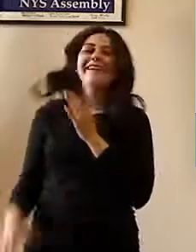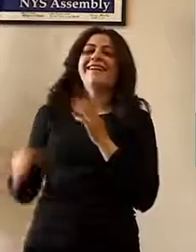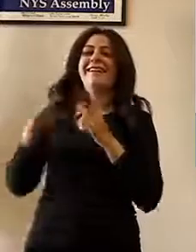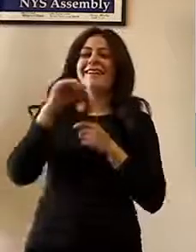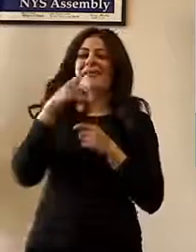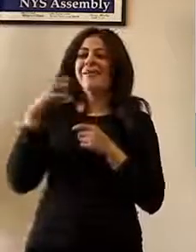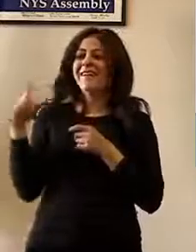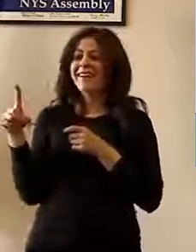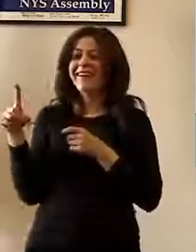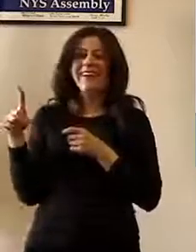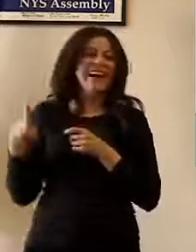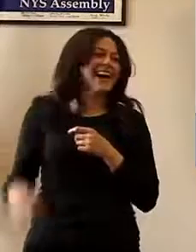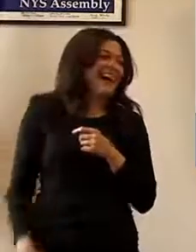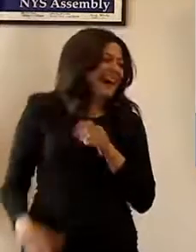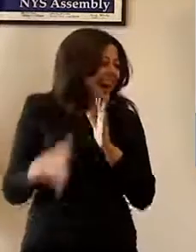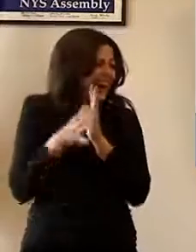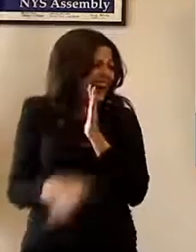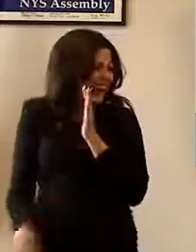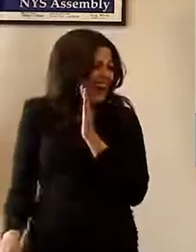Poop.